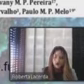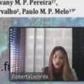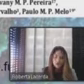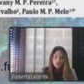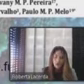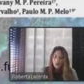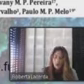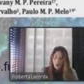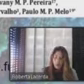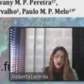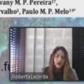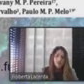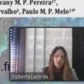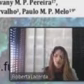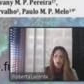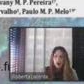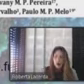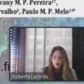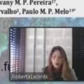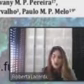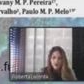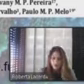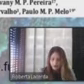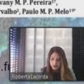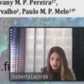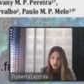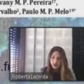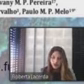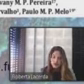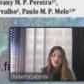on June 2020 about low-cost